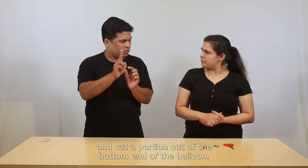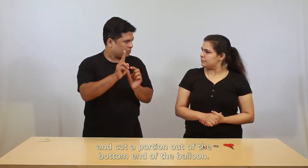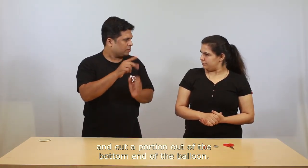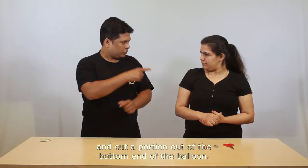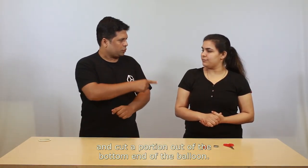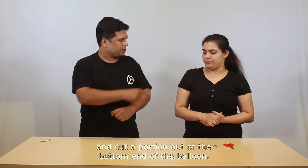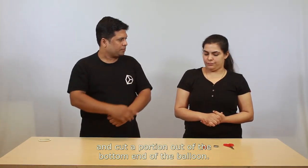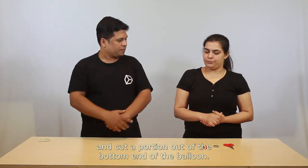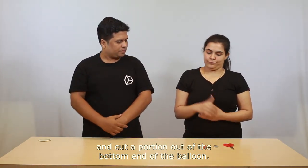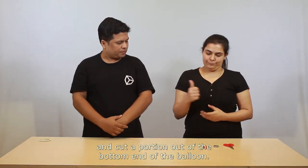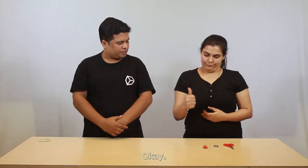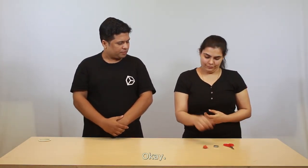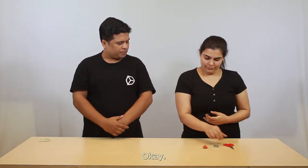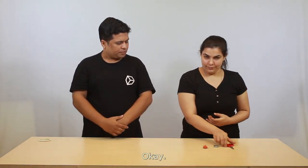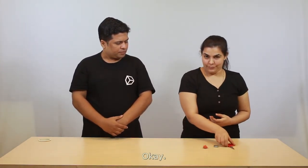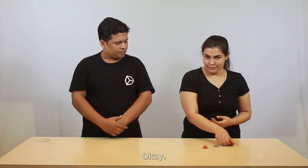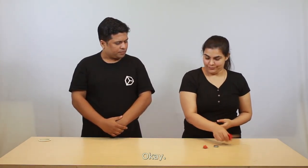of the balloon Okay